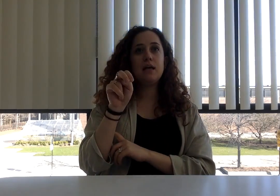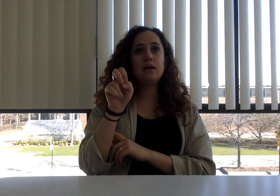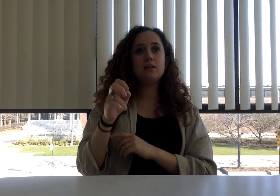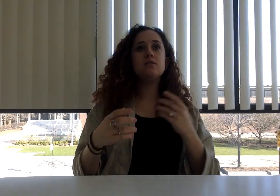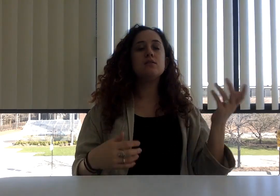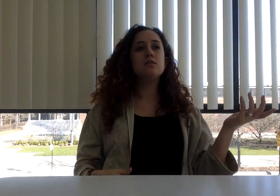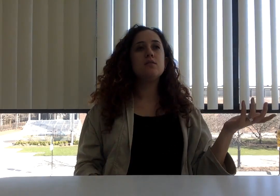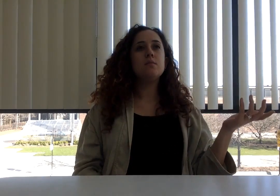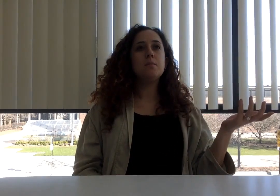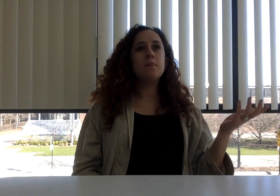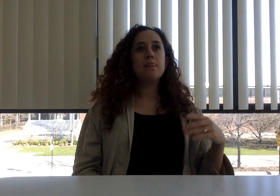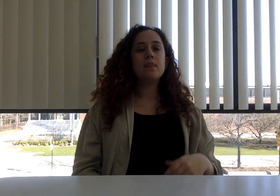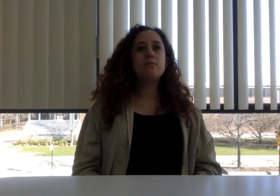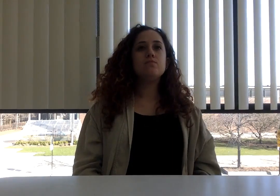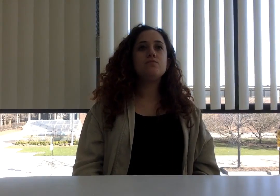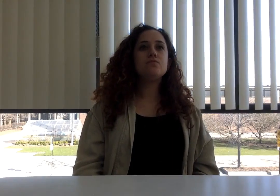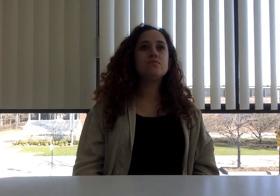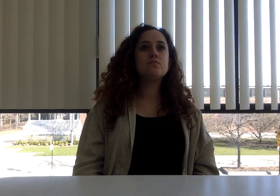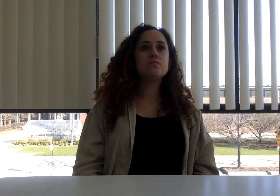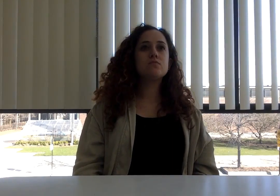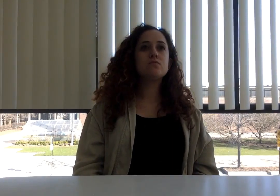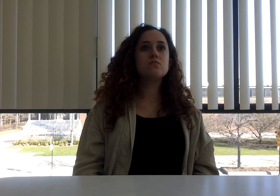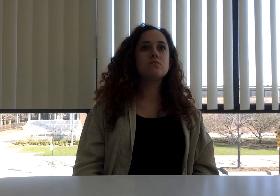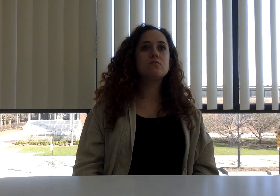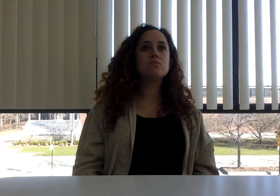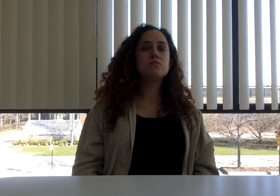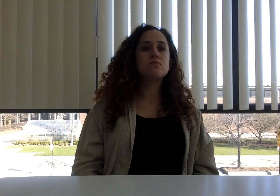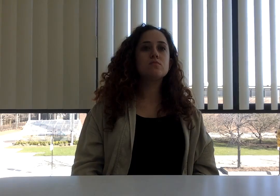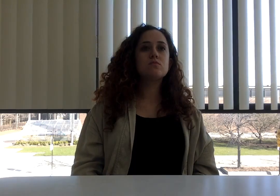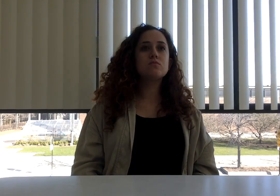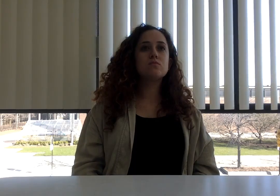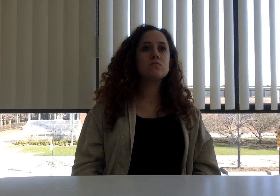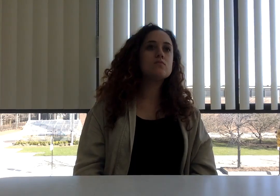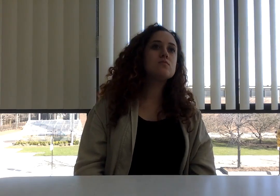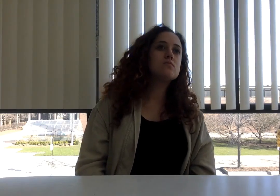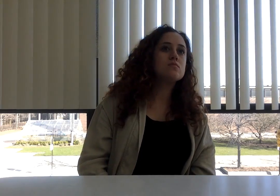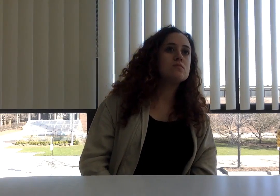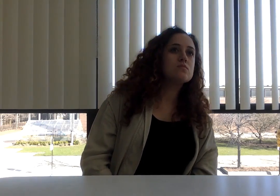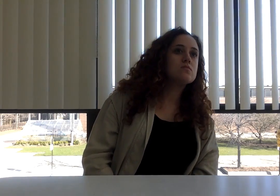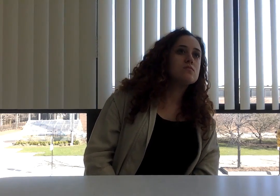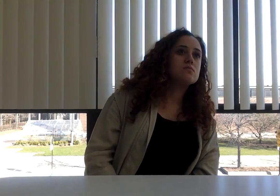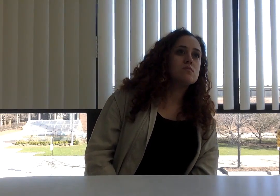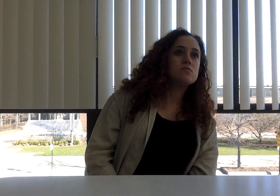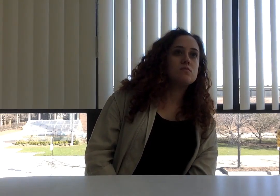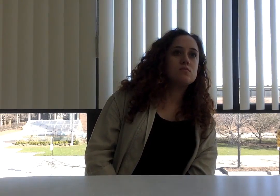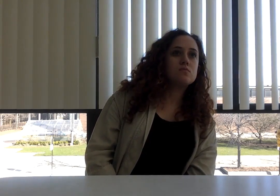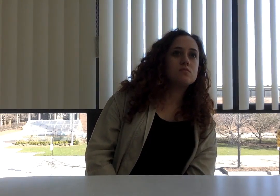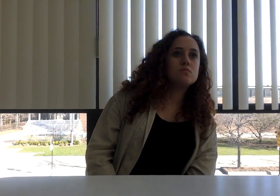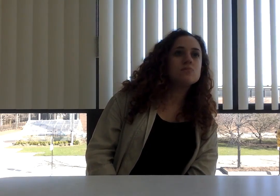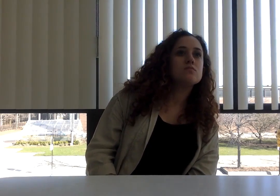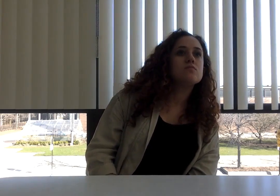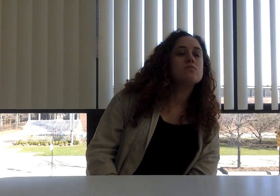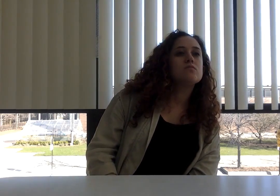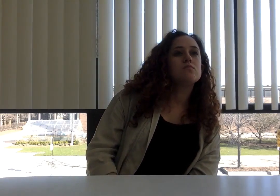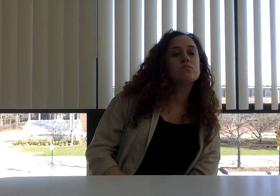and z. The place where the 3 planes intersect is the point or coordinate that is the solution. Blah, blah, blah.